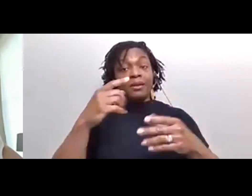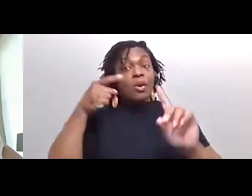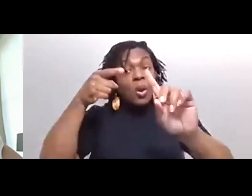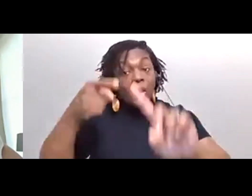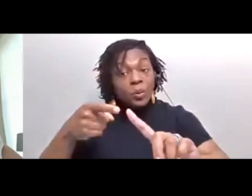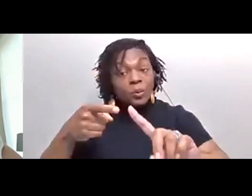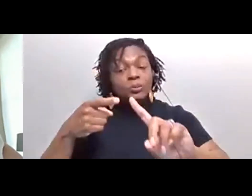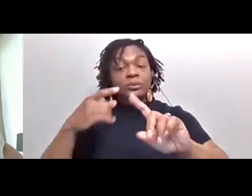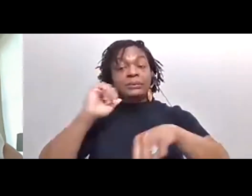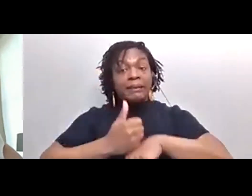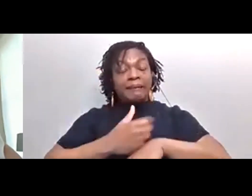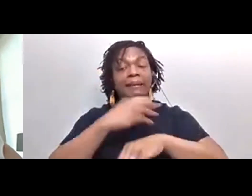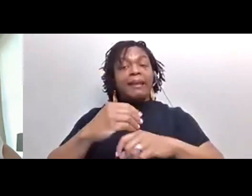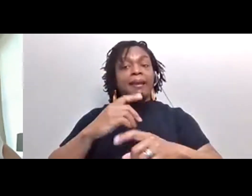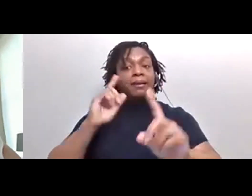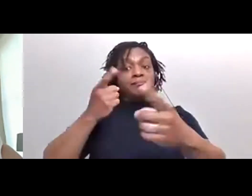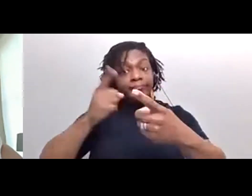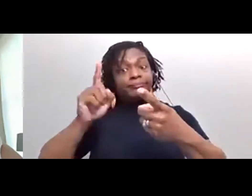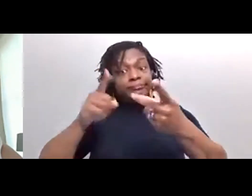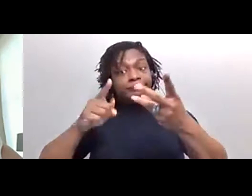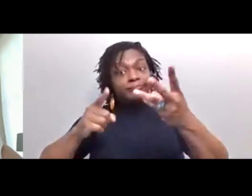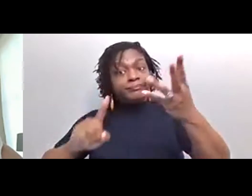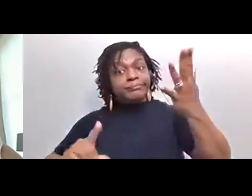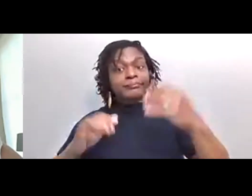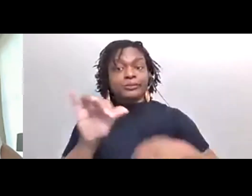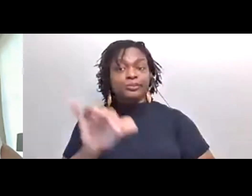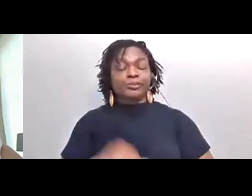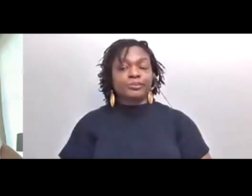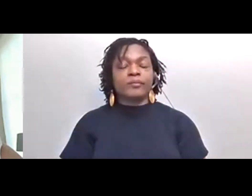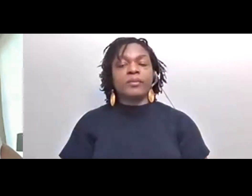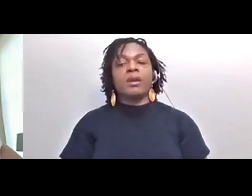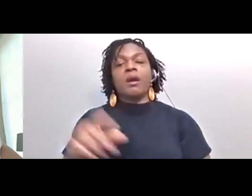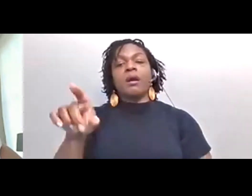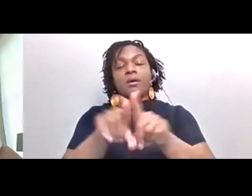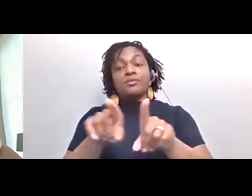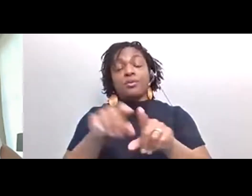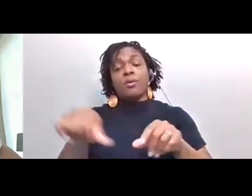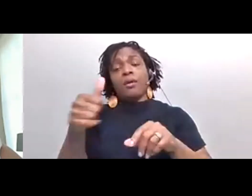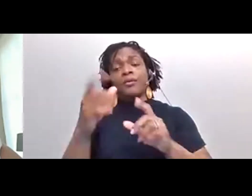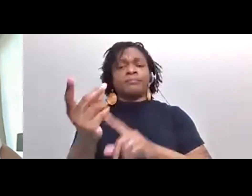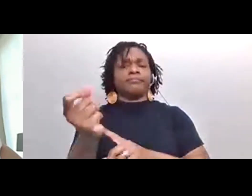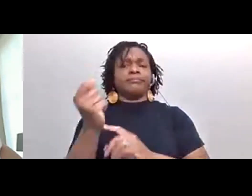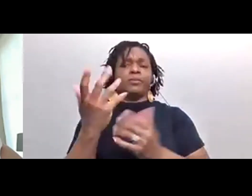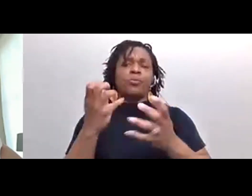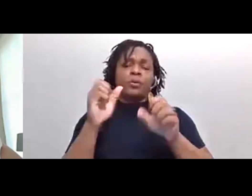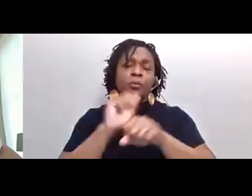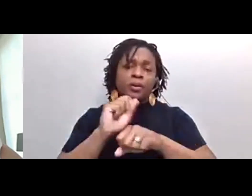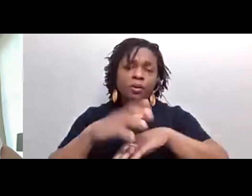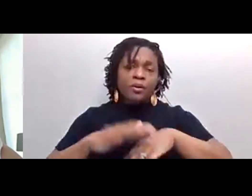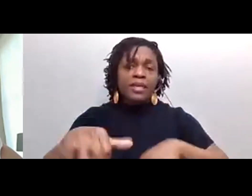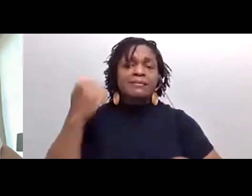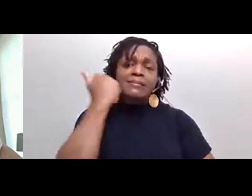with implementation. And another kind of immediate next step with the dental bill,